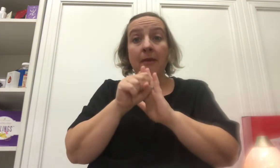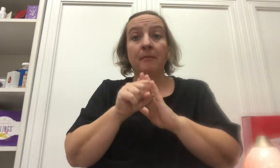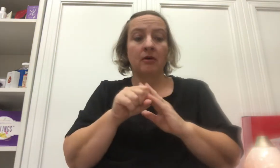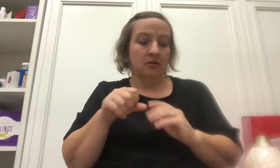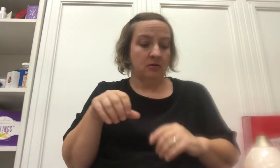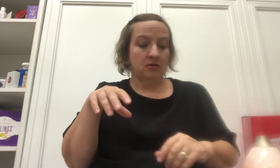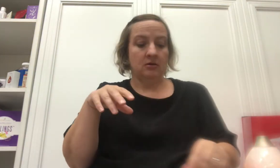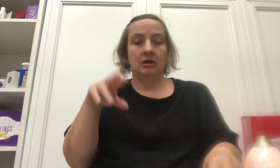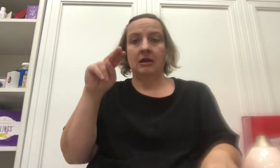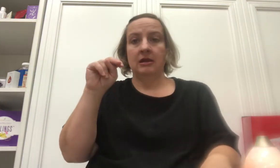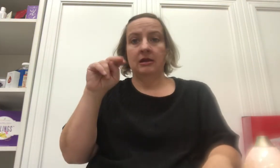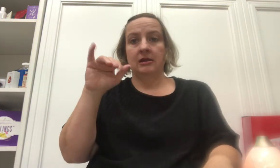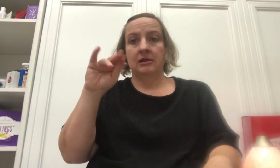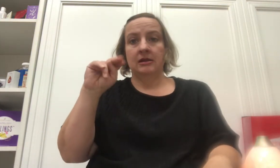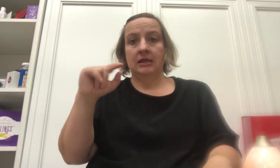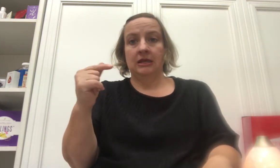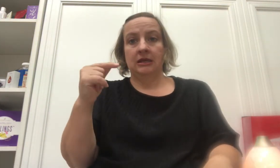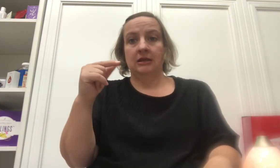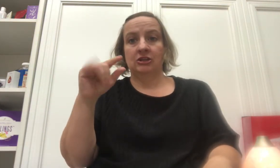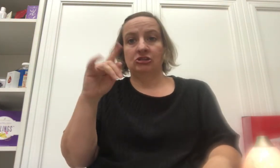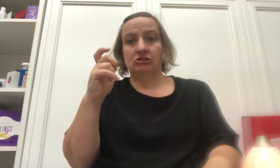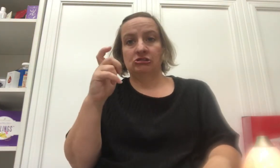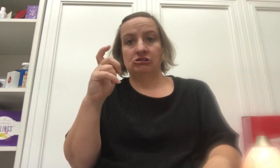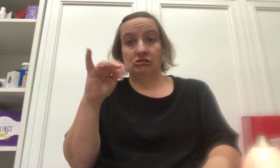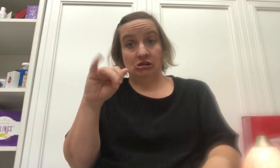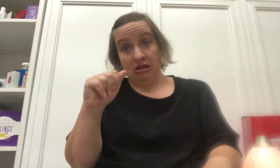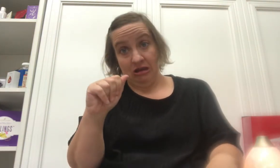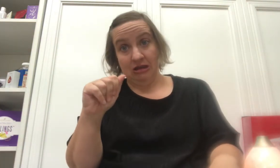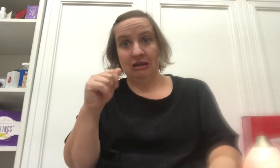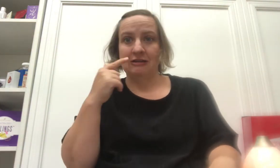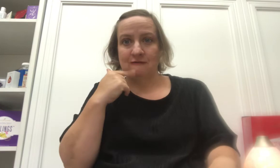There's also 2 samples of Ningxia Red.